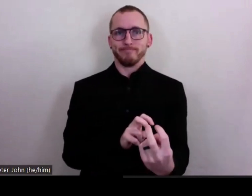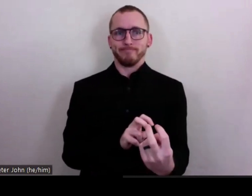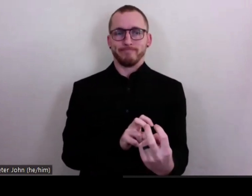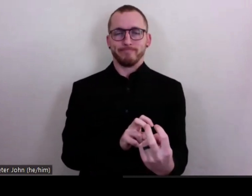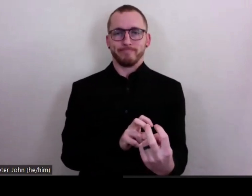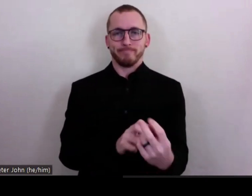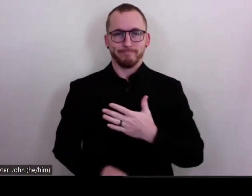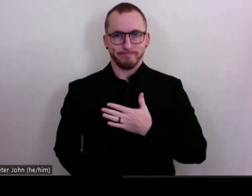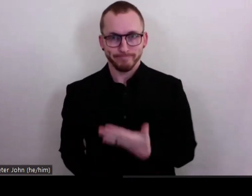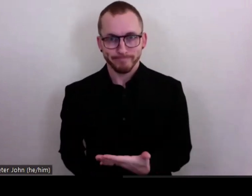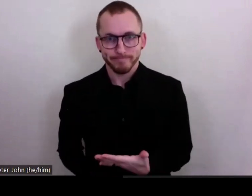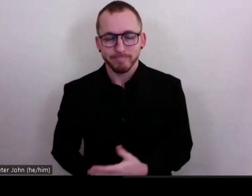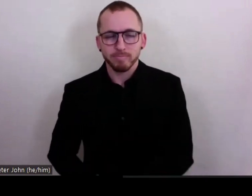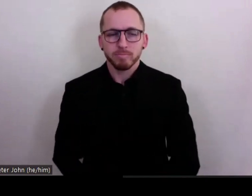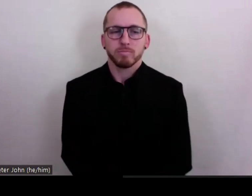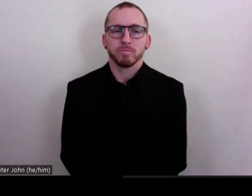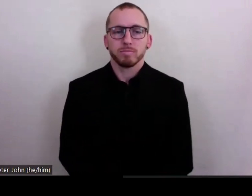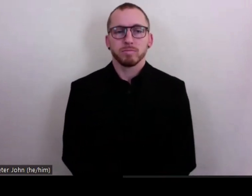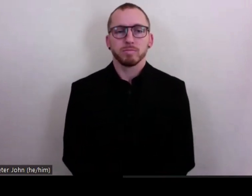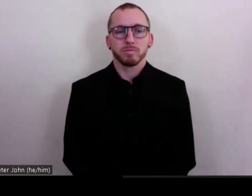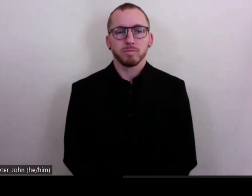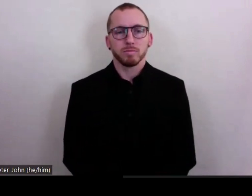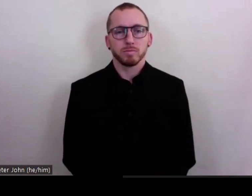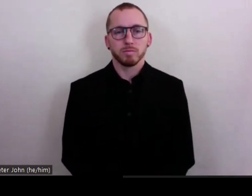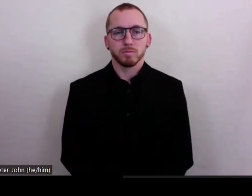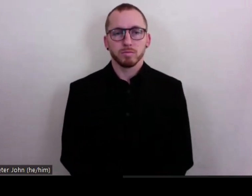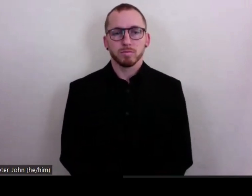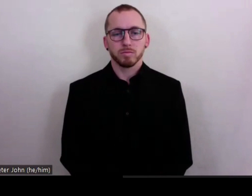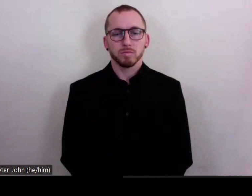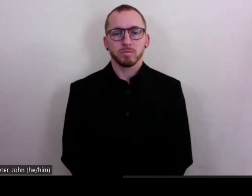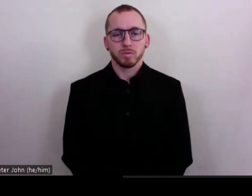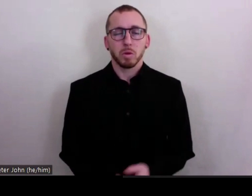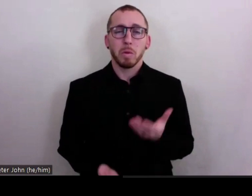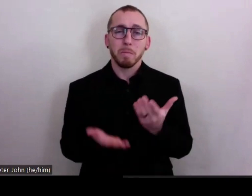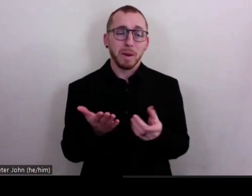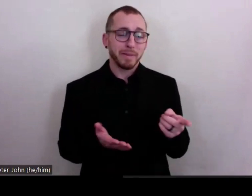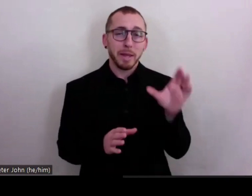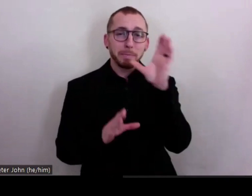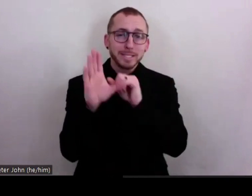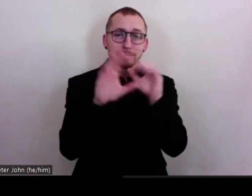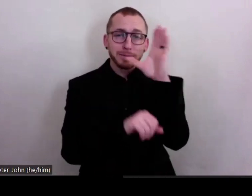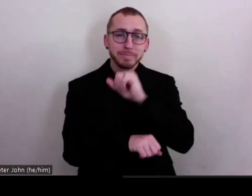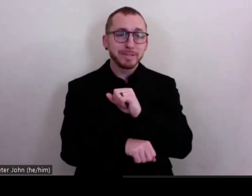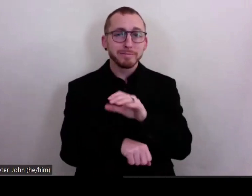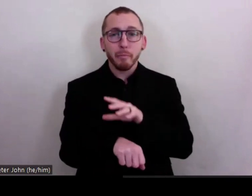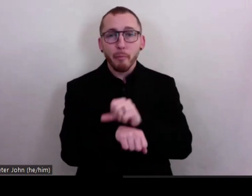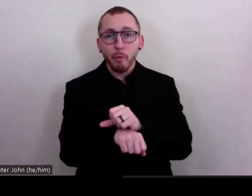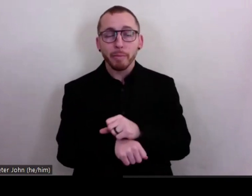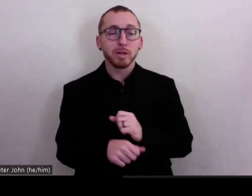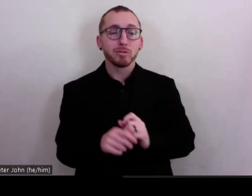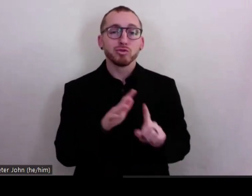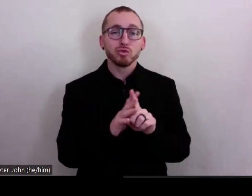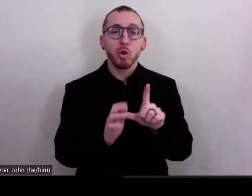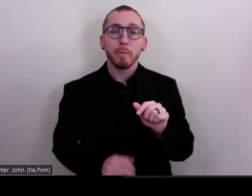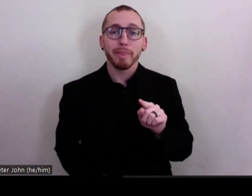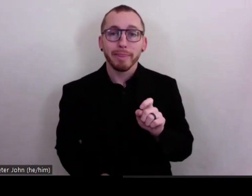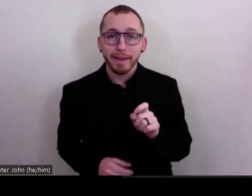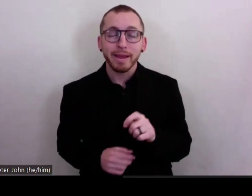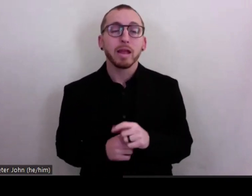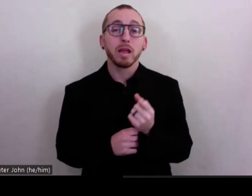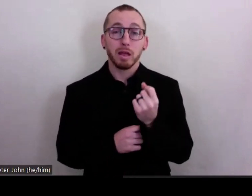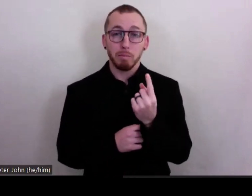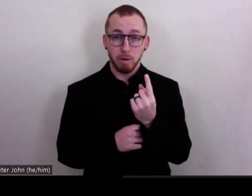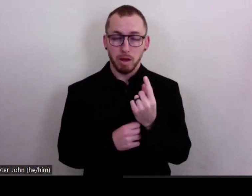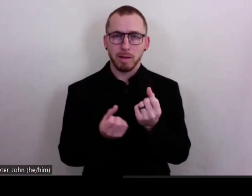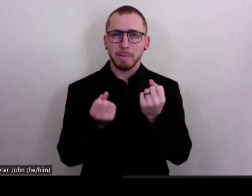so, yes, maybe they missed an appointment or two. Maybe they show up late. But there are so many valuable things